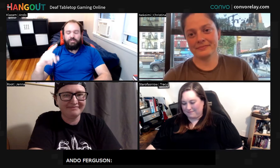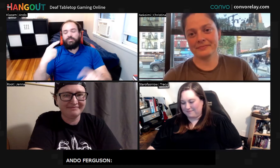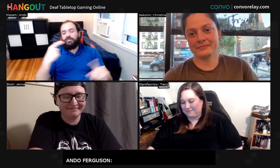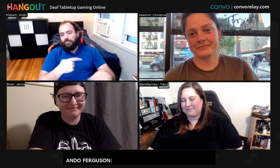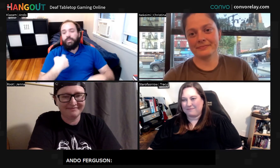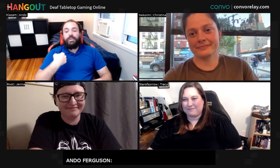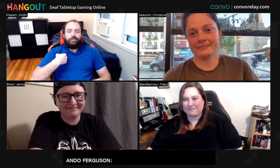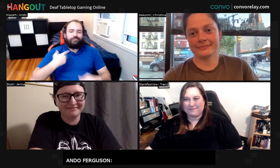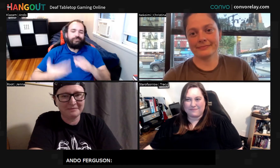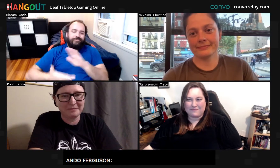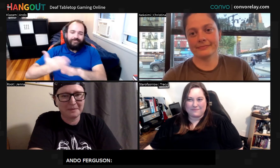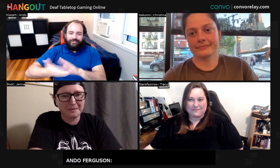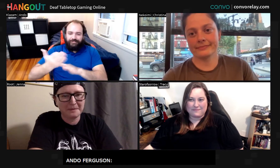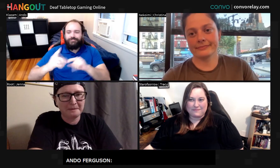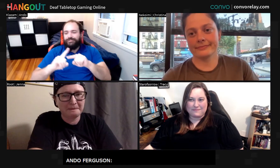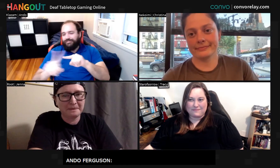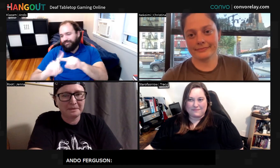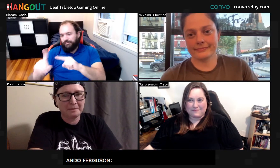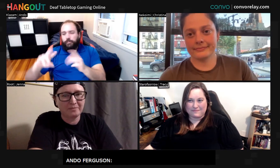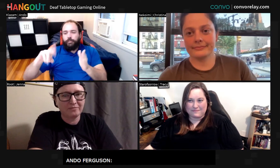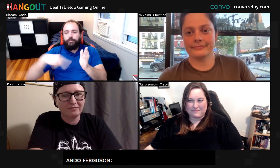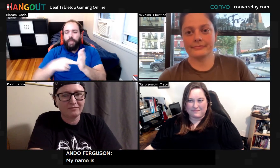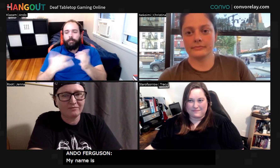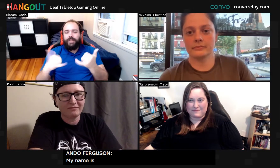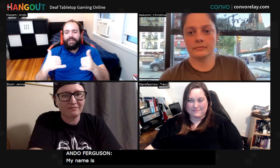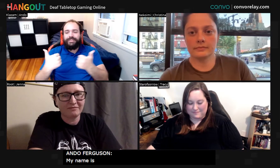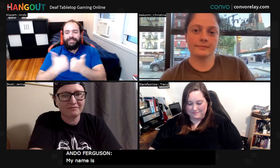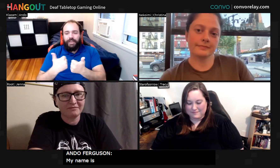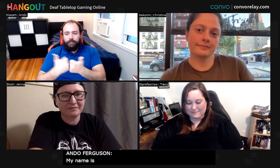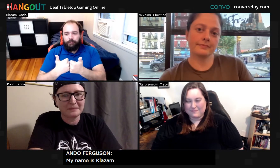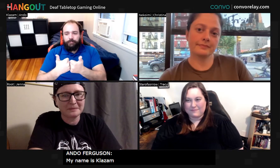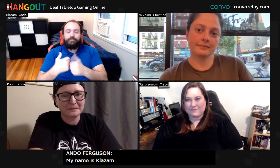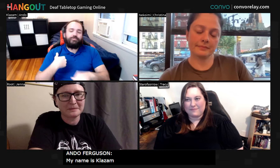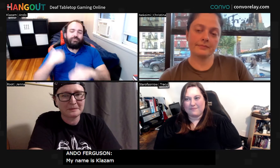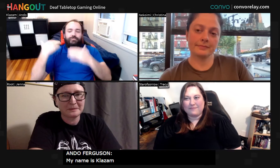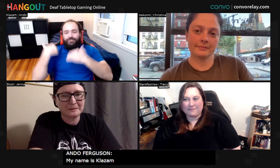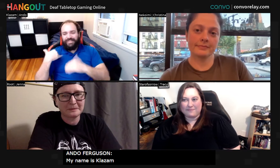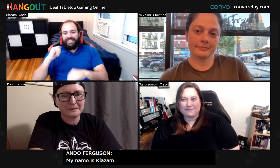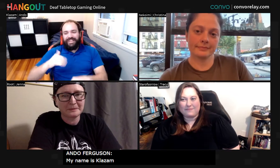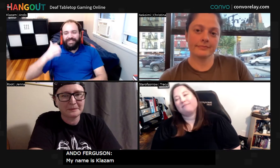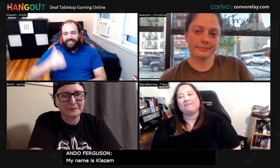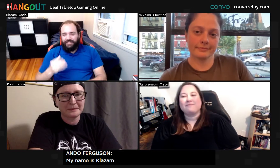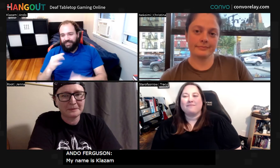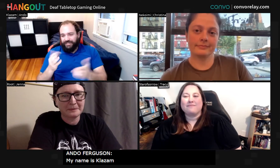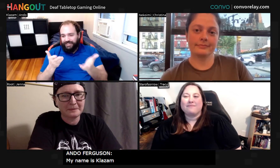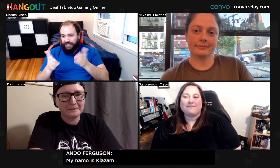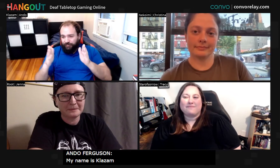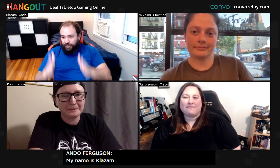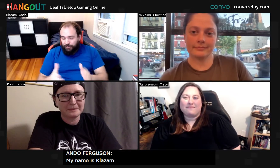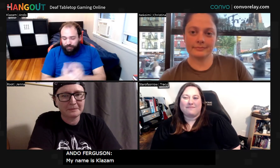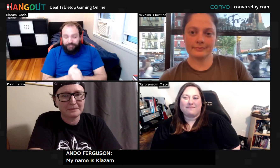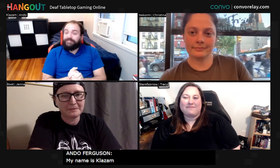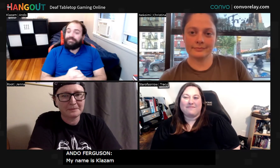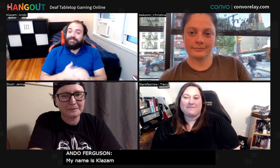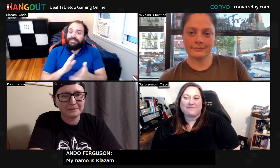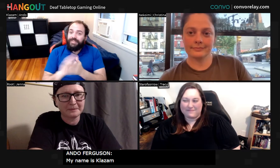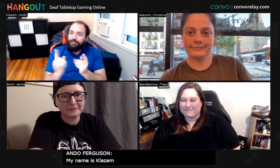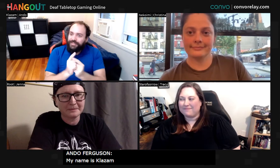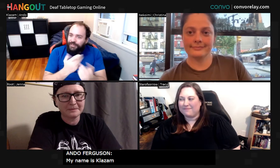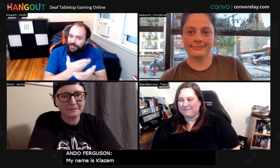Discord, and I run different role-playing games, and I'm responsible for the server. And